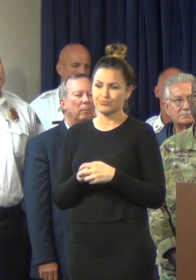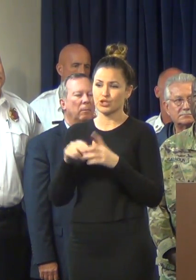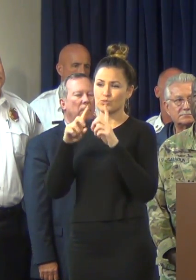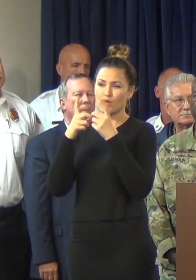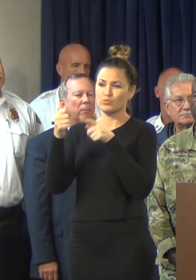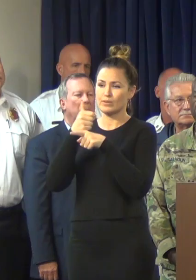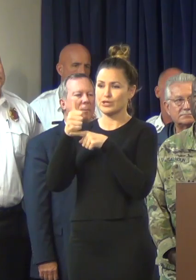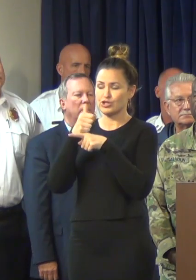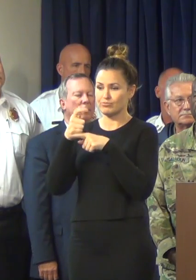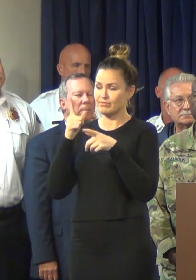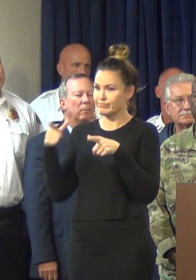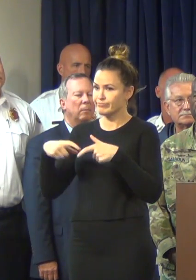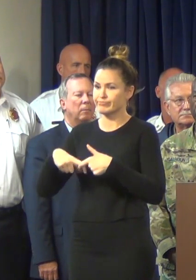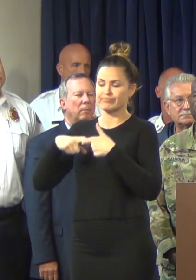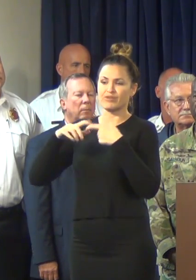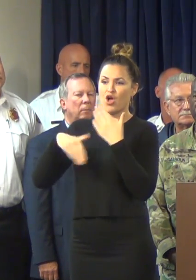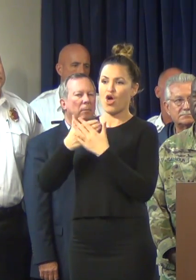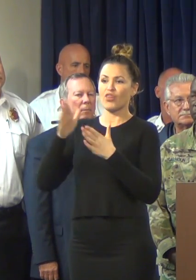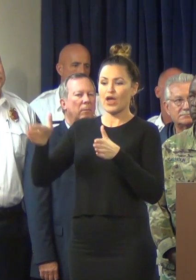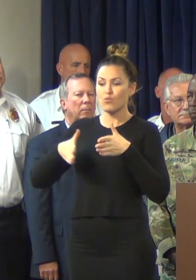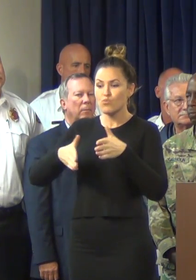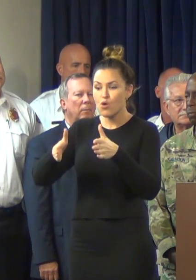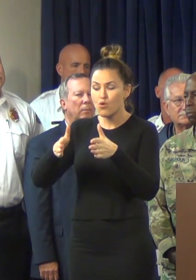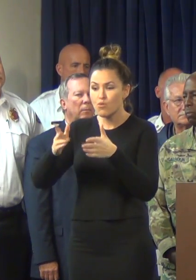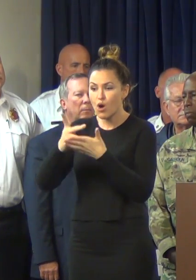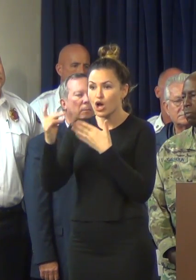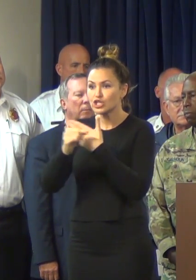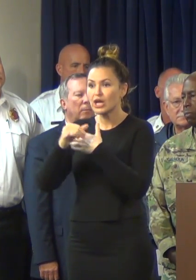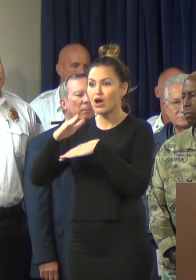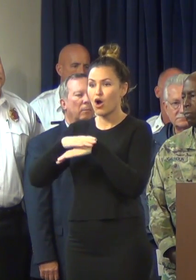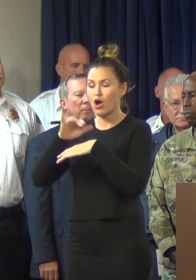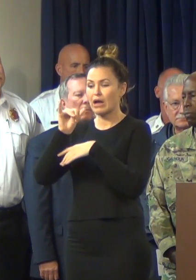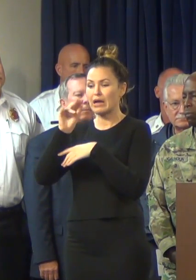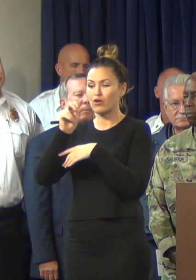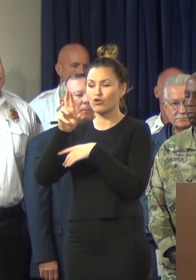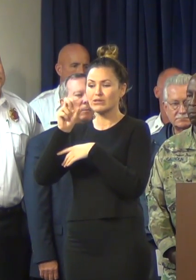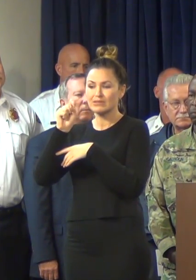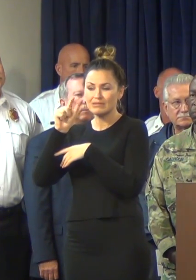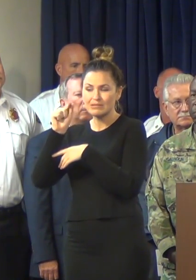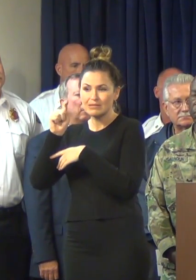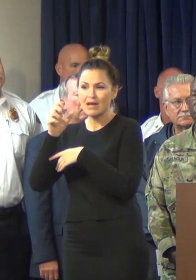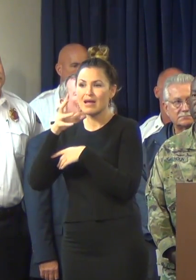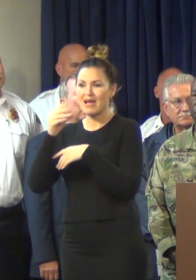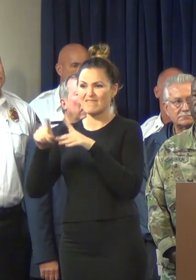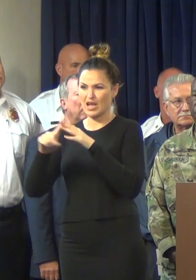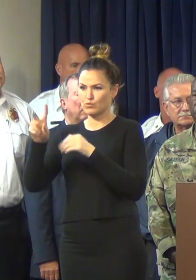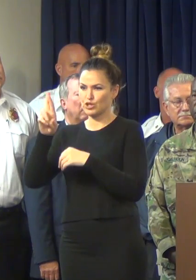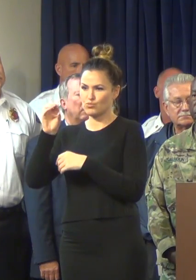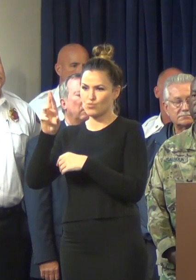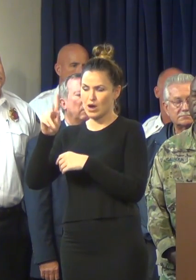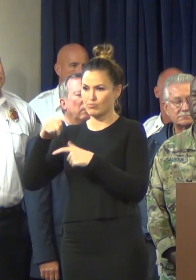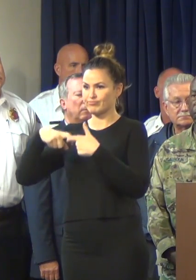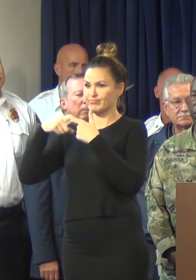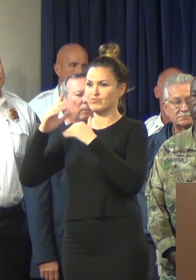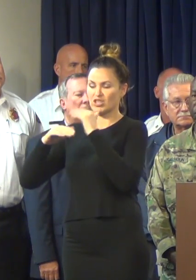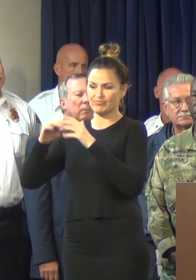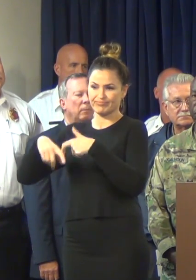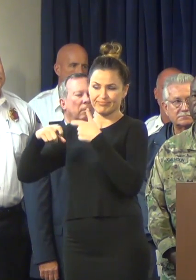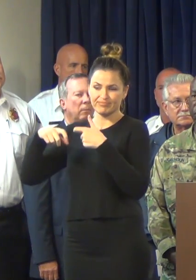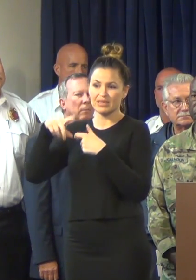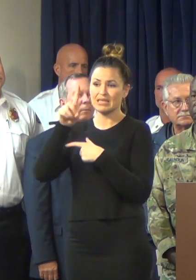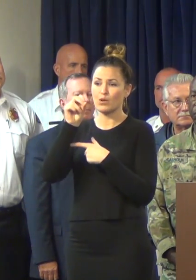Department of Transportation has halted all their roadwork projects on interstates and evacuation routes. Department of Transportation, DOT is ensuring that there